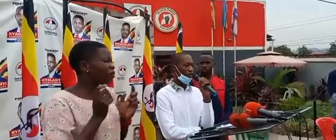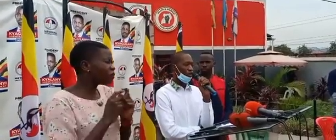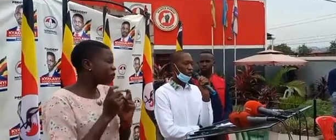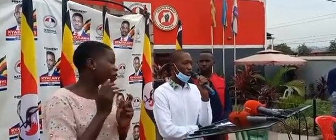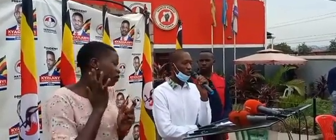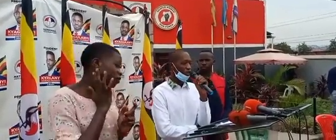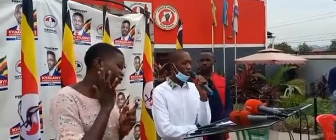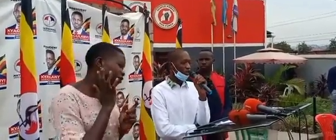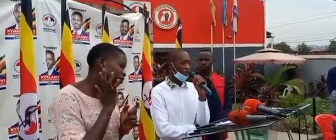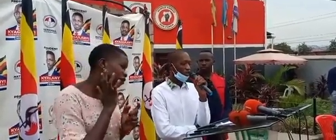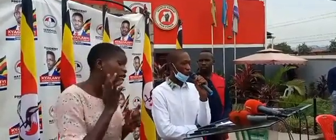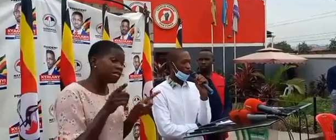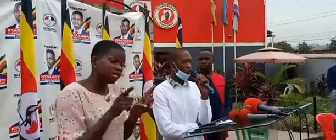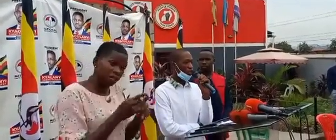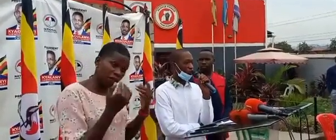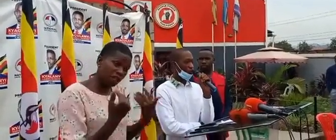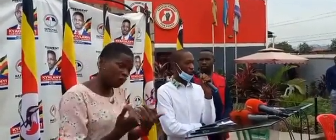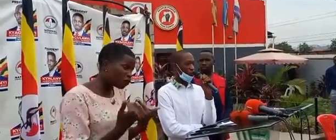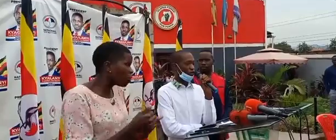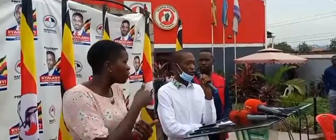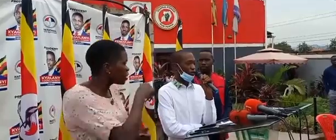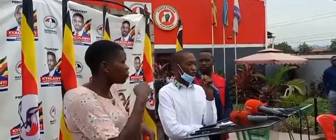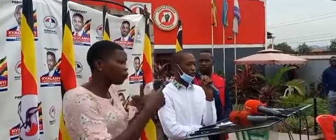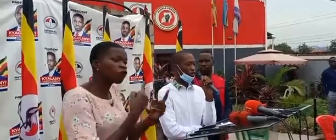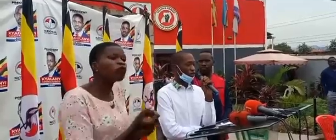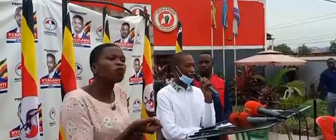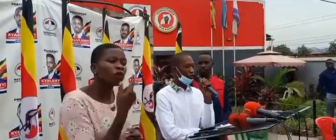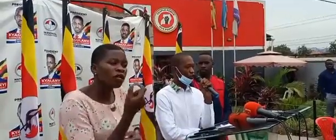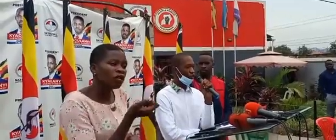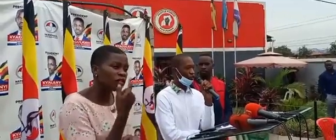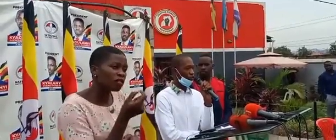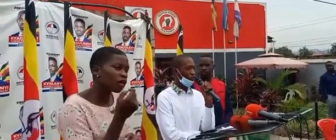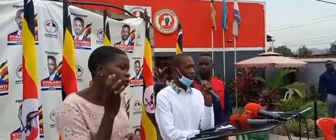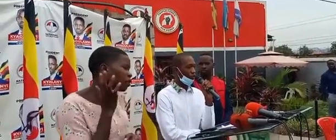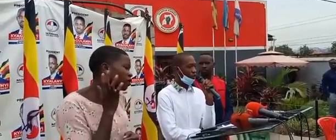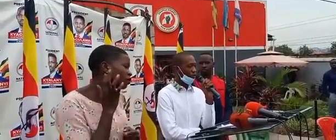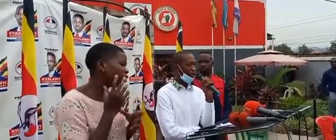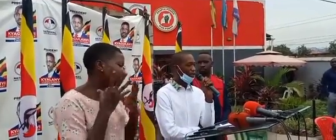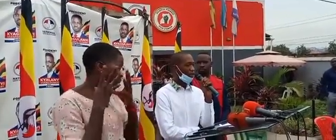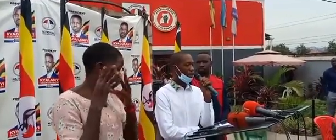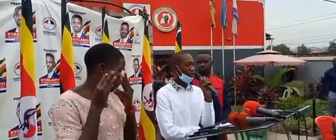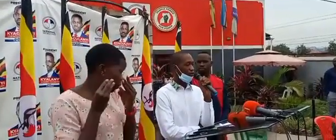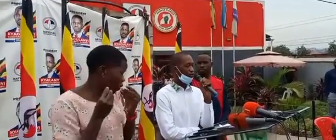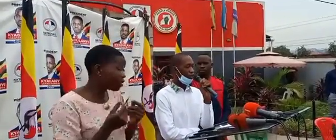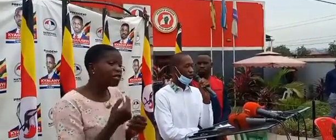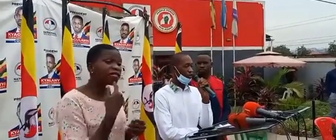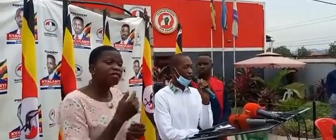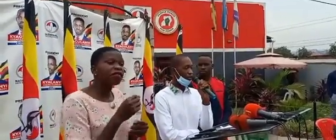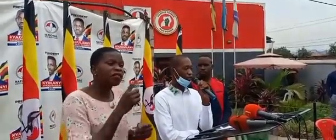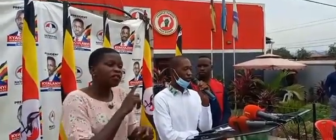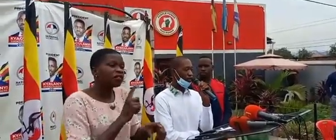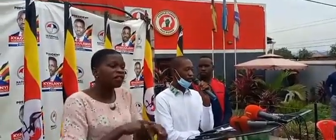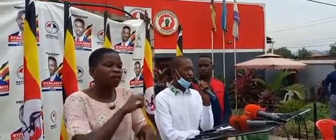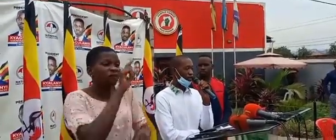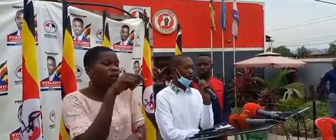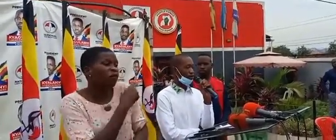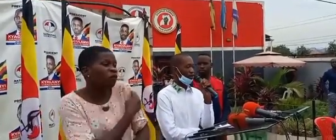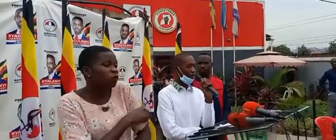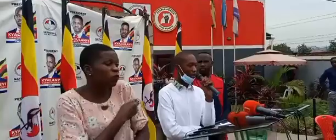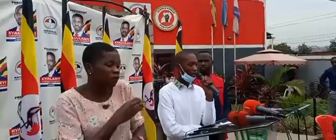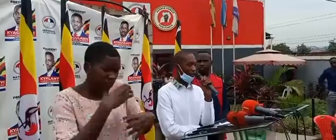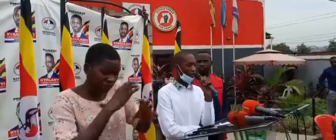obw'amaanyi nakati essaawa zino eno nkyali ku treatment bansijanjaba okutu bakebera muddwaliro nga kulimu